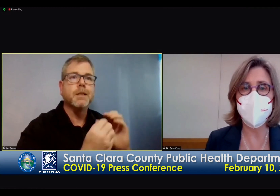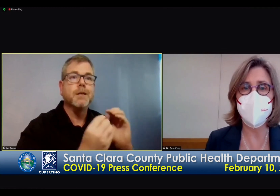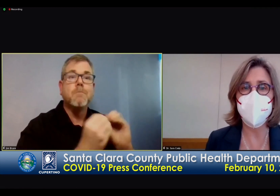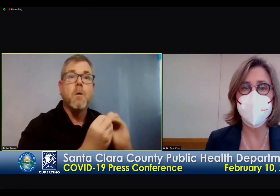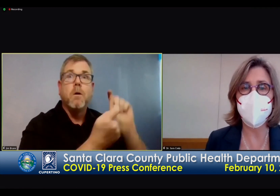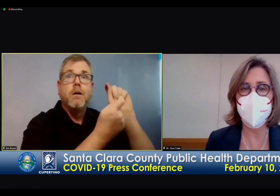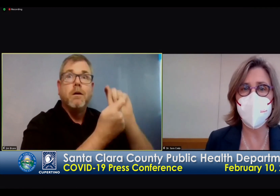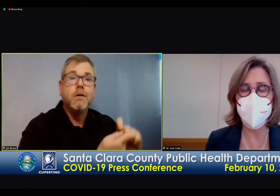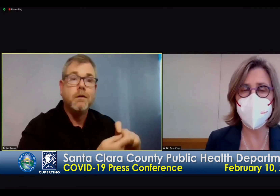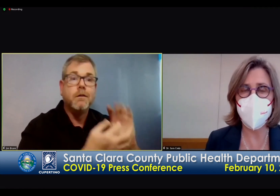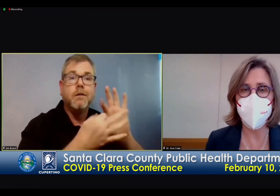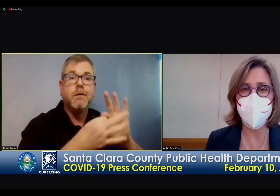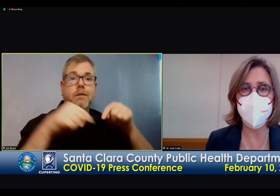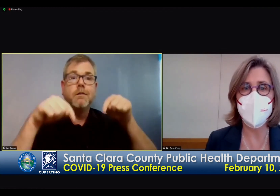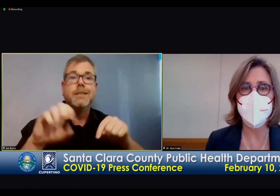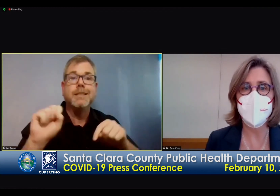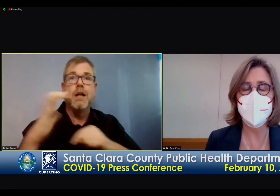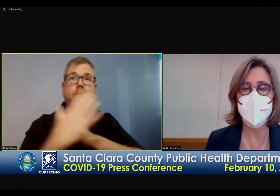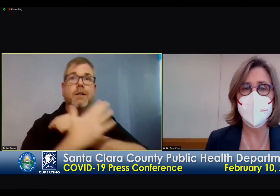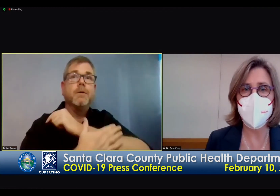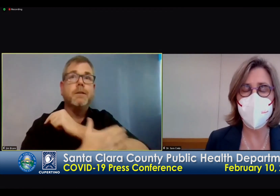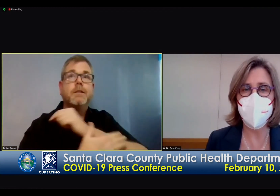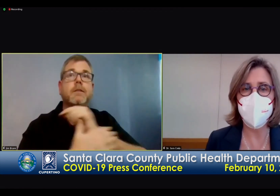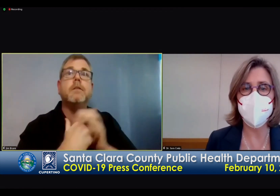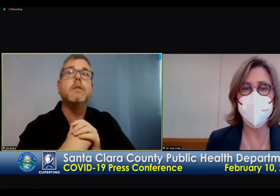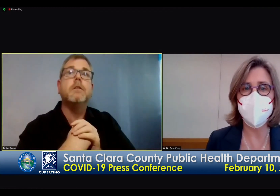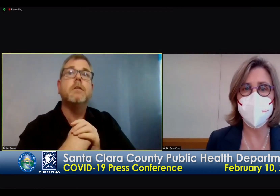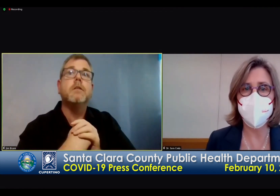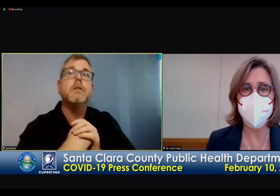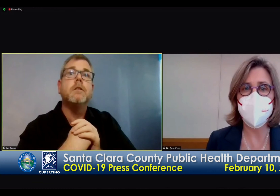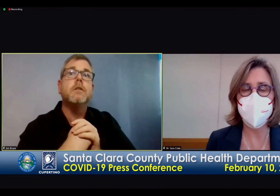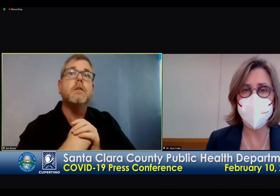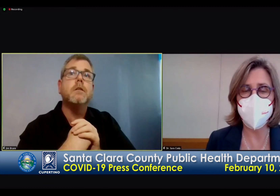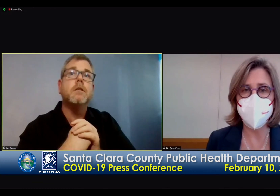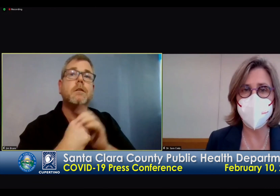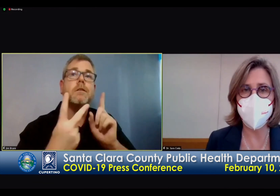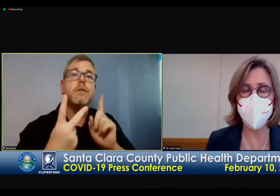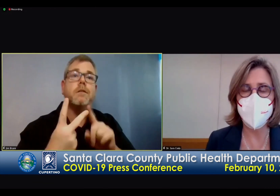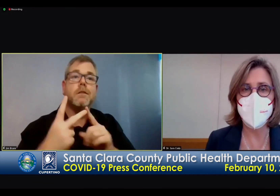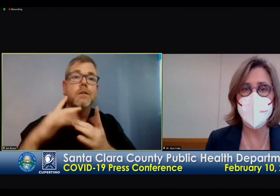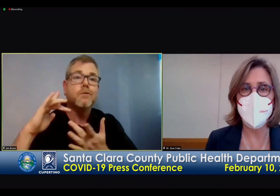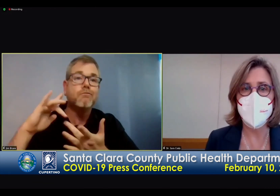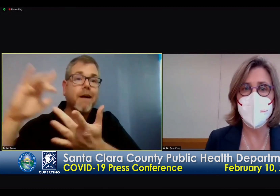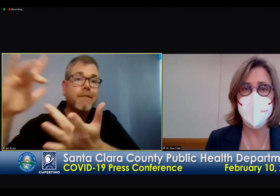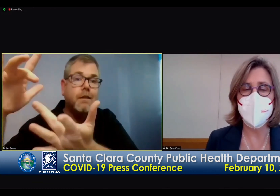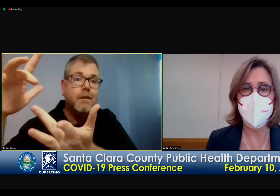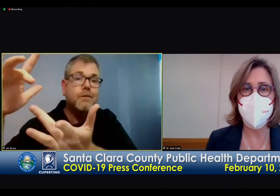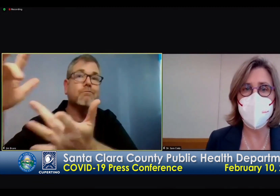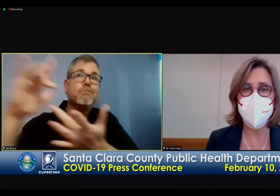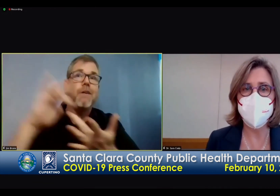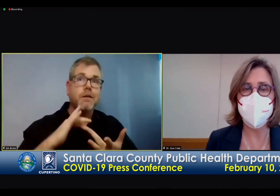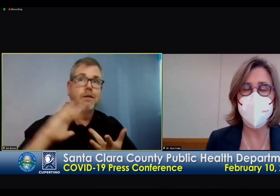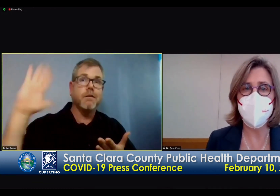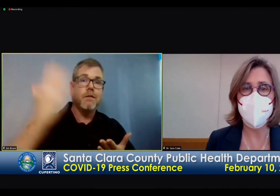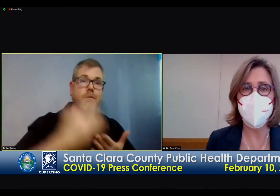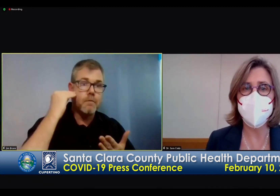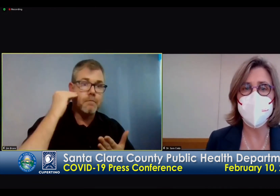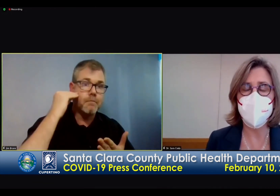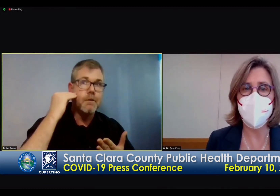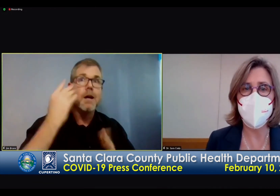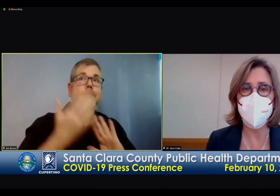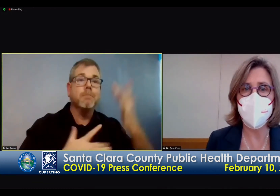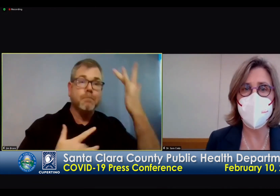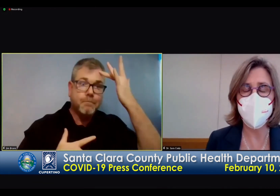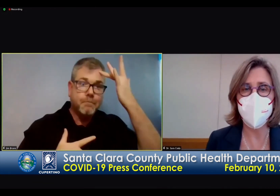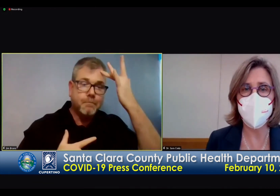traveled, returned, became ill, got tested. The case has